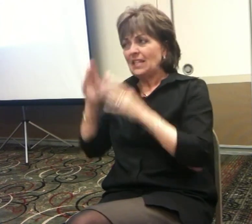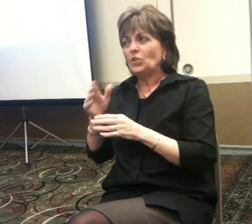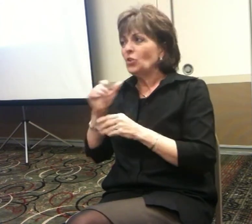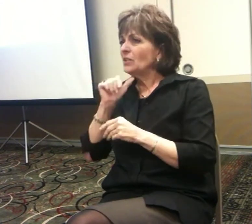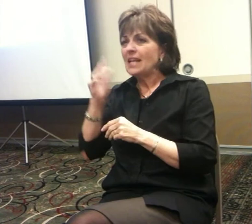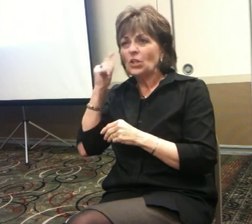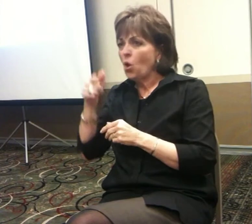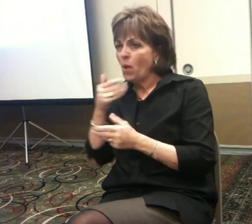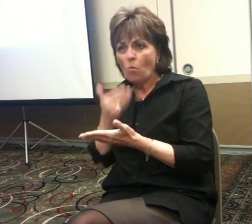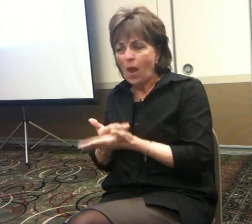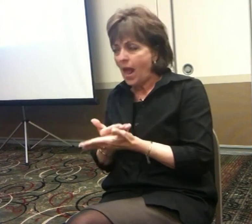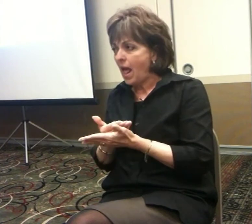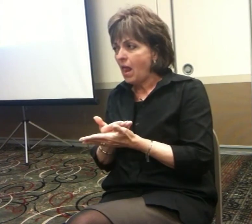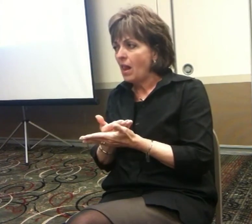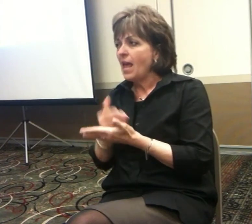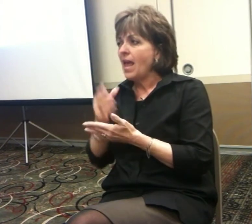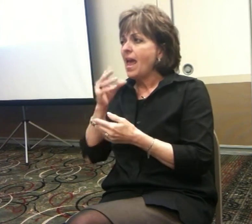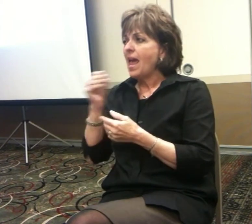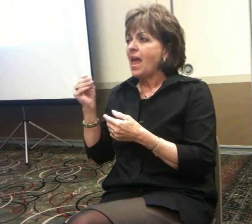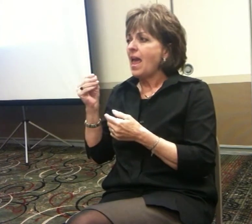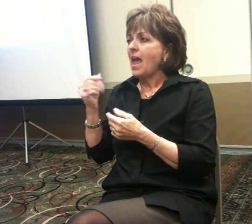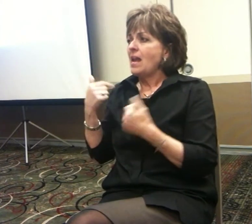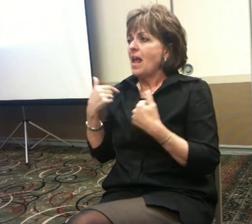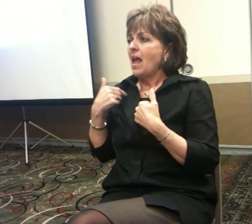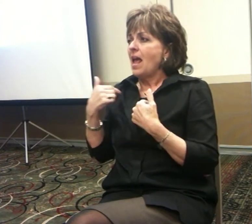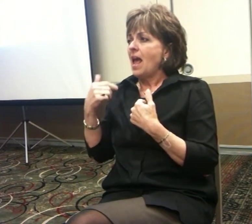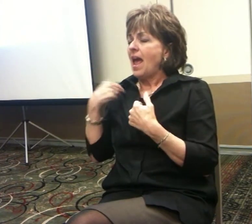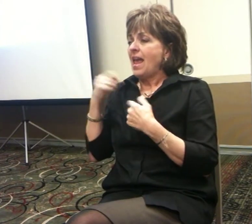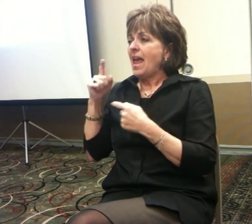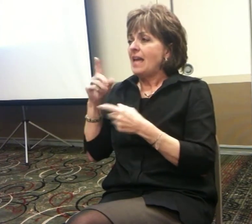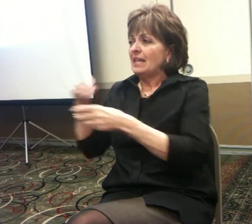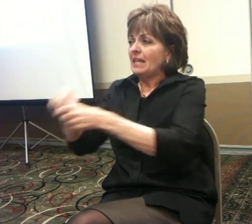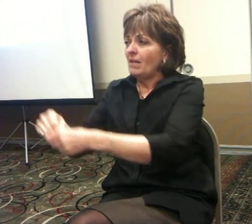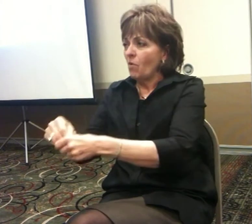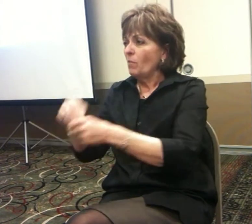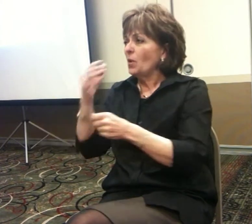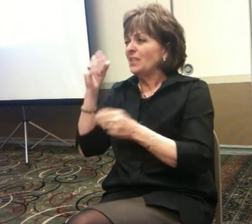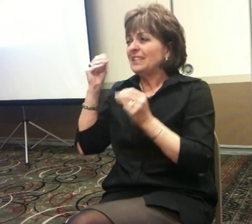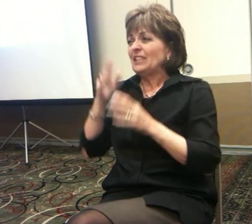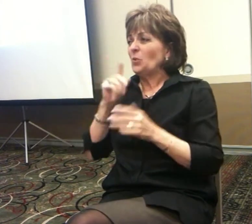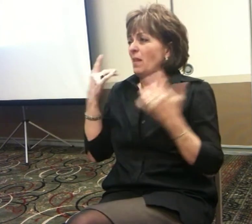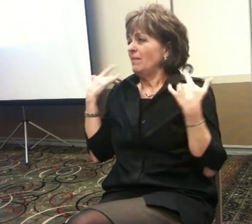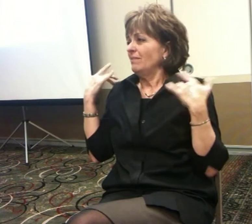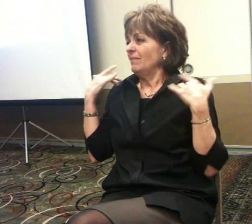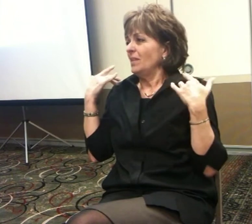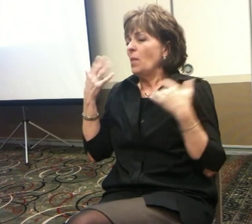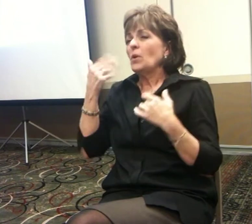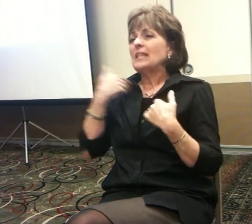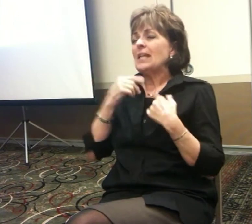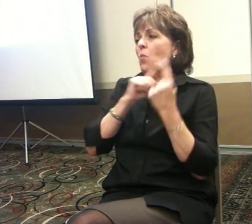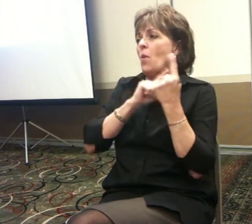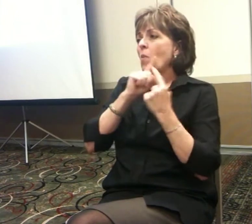well, and in fact, I had to step in because the teacher really didn't have much to do with him because he has a one-on-one aide who seems to be doing everything for